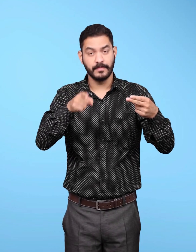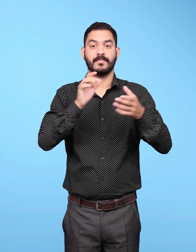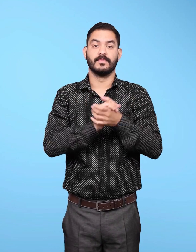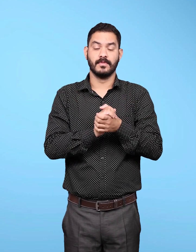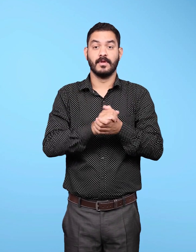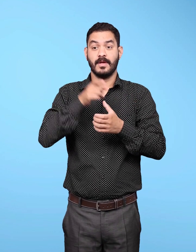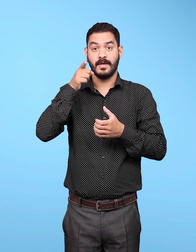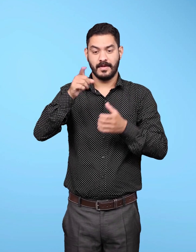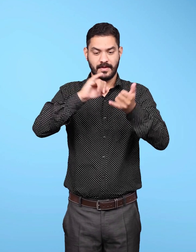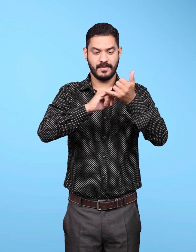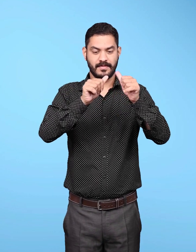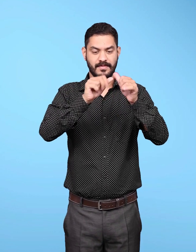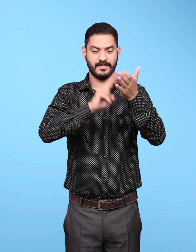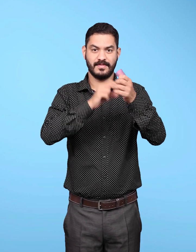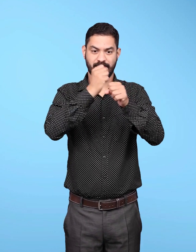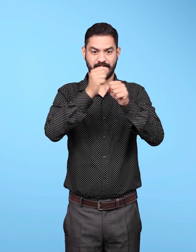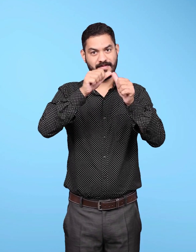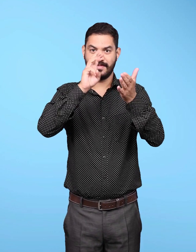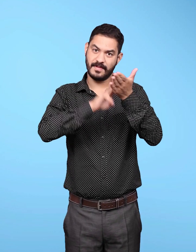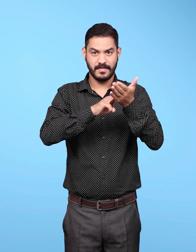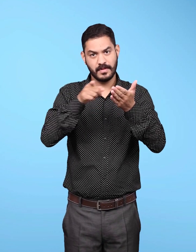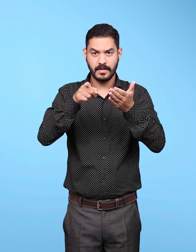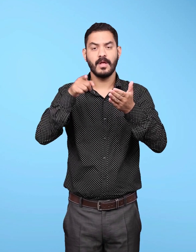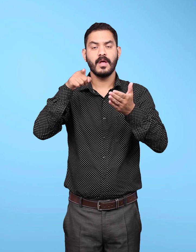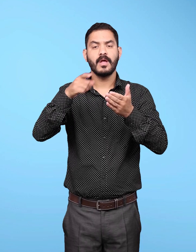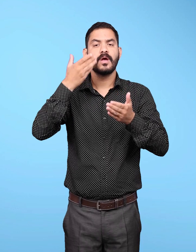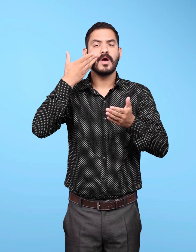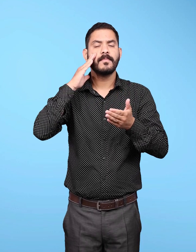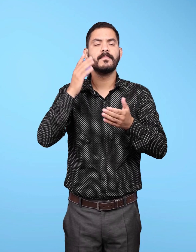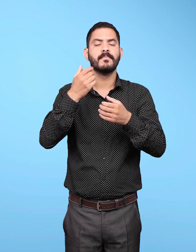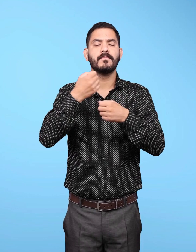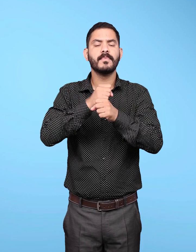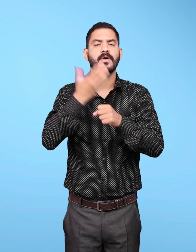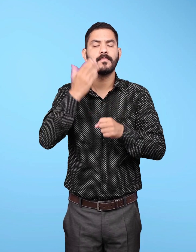were composed around 2,300 years ago.